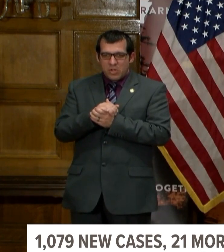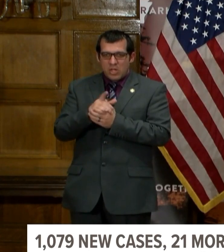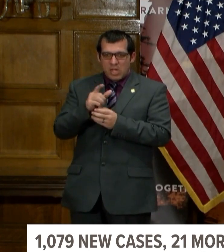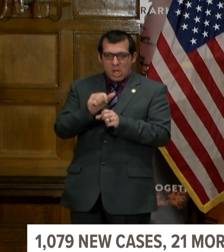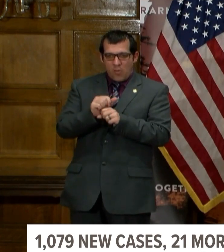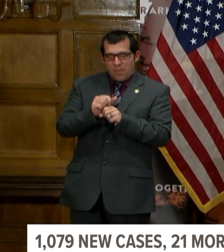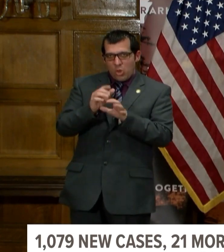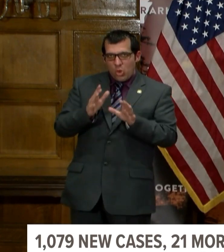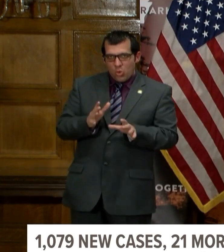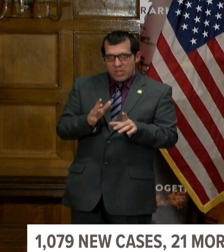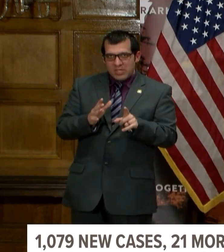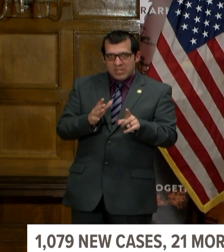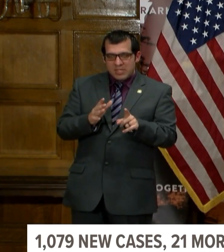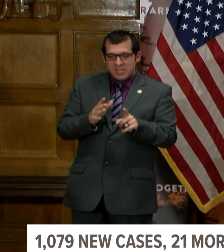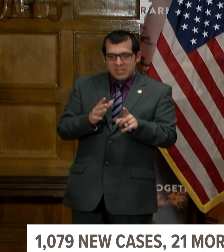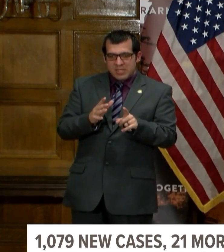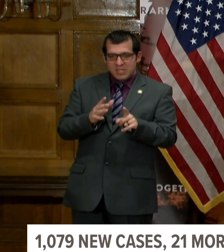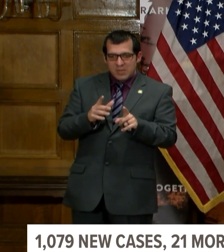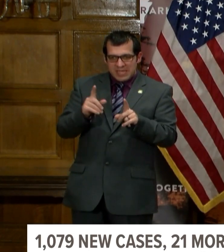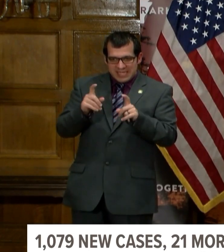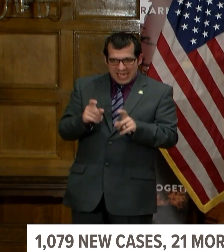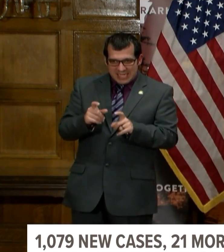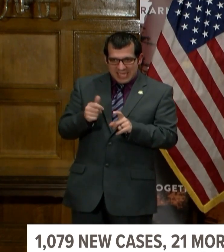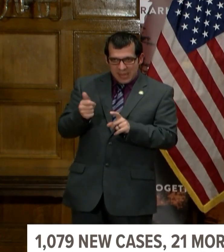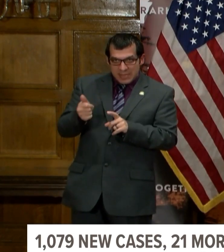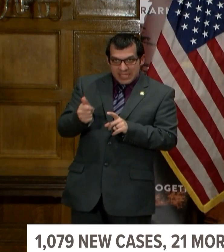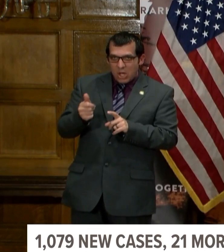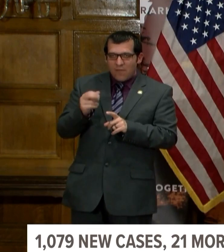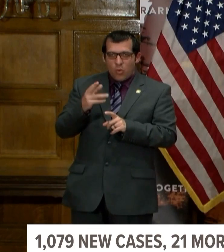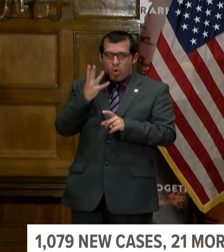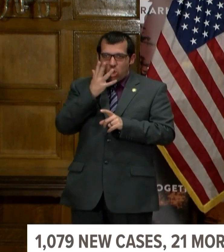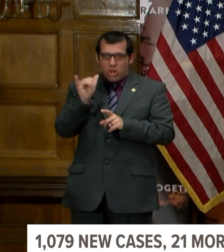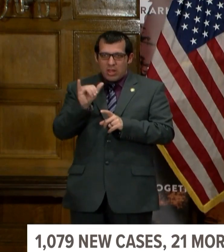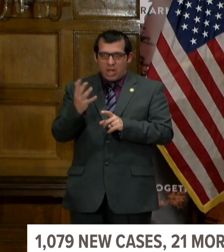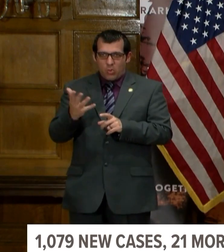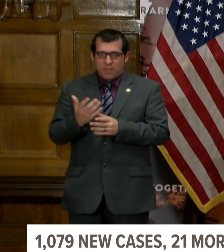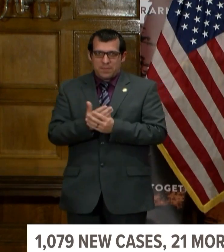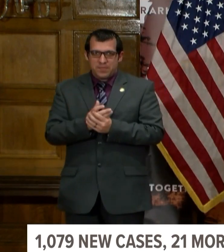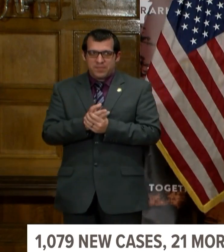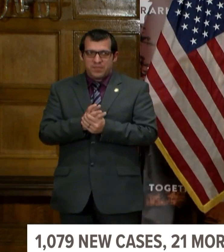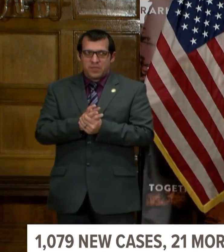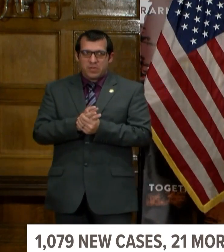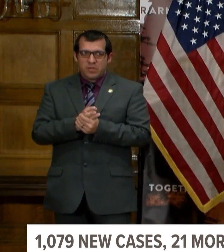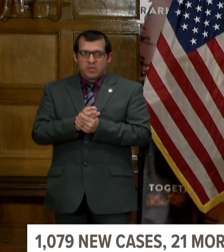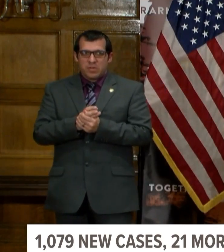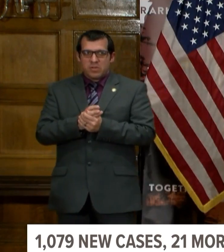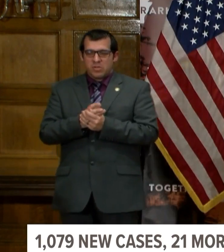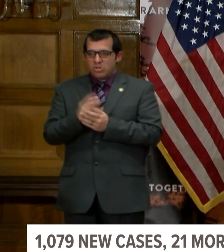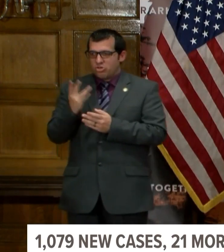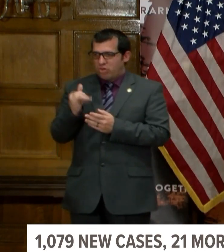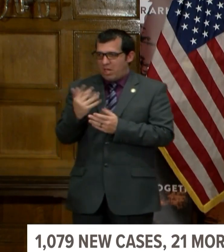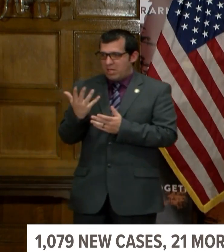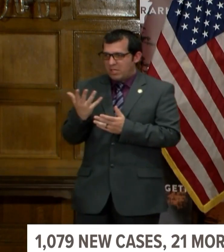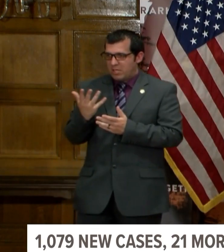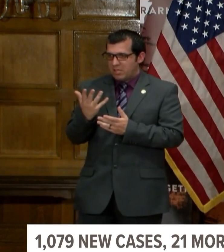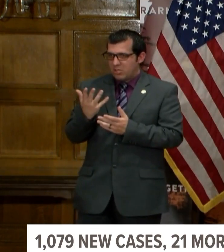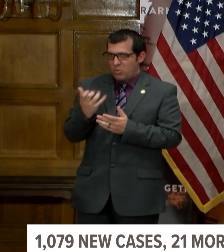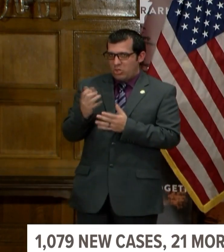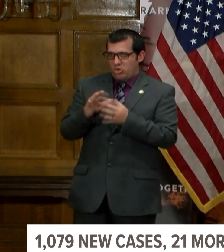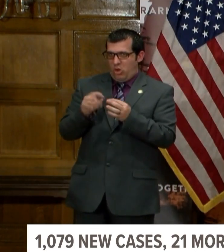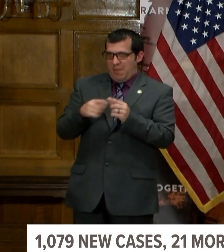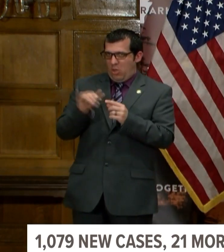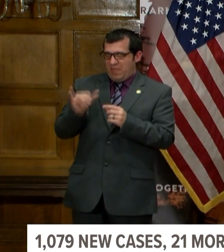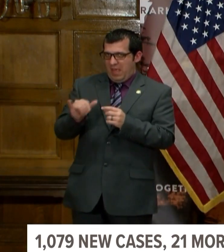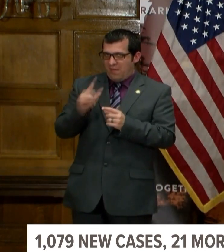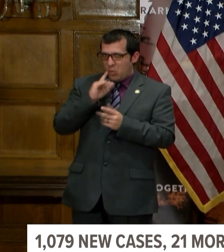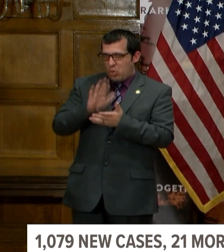going to be administering it to themselves, or how's that going to work? Johnny, why don't you talk about